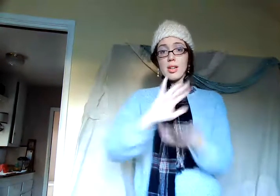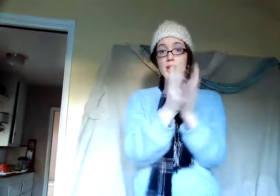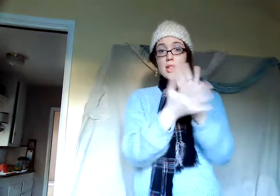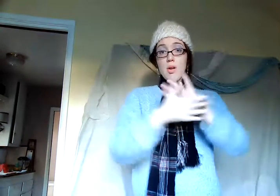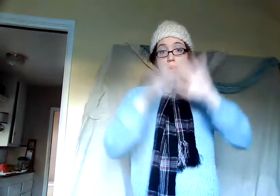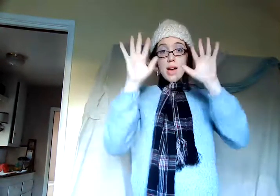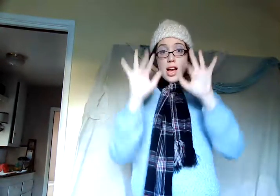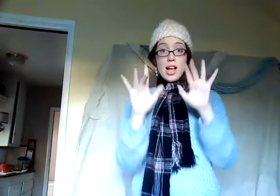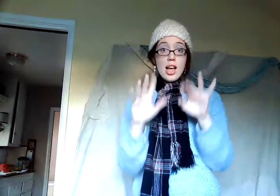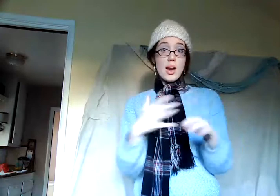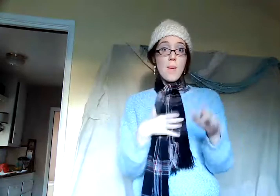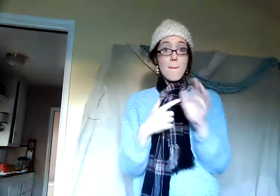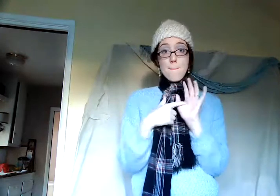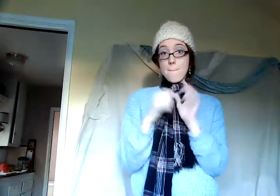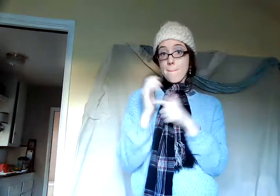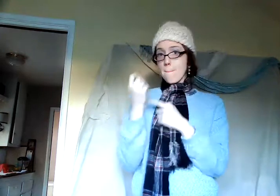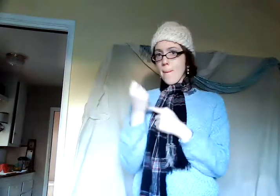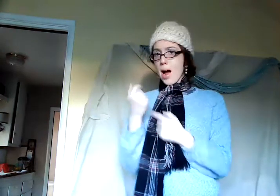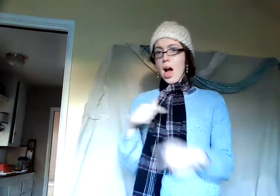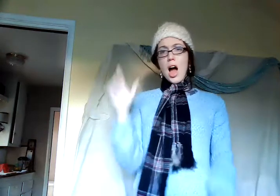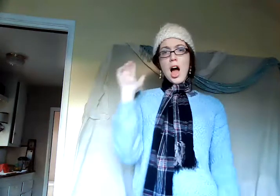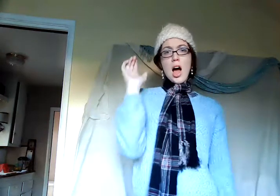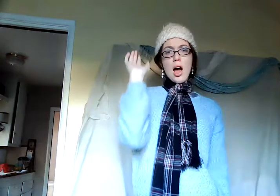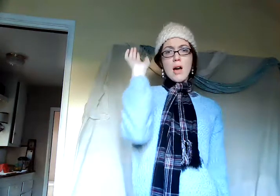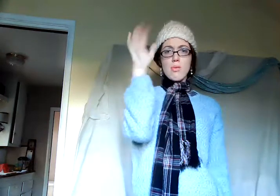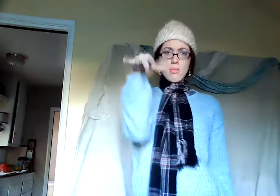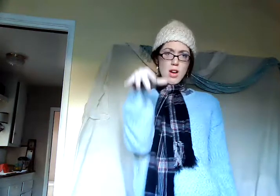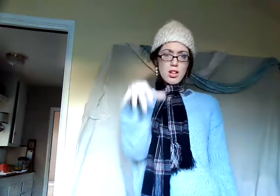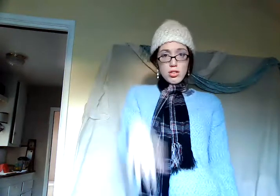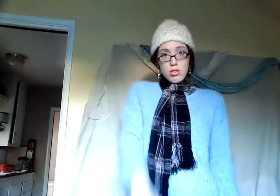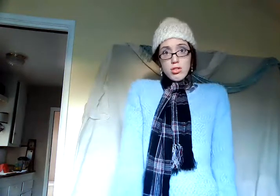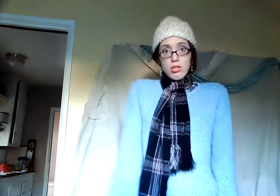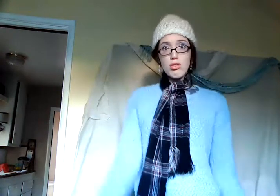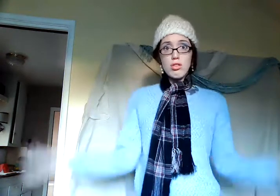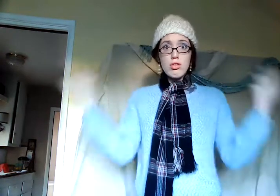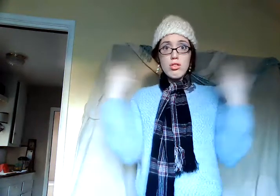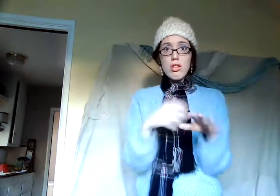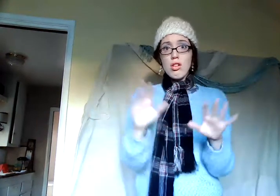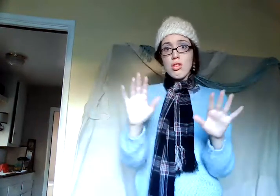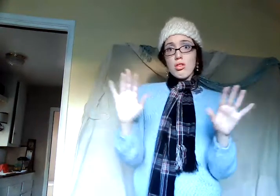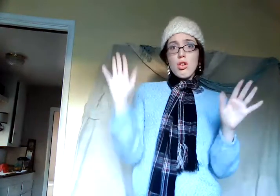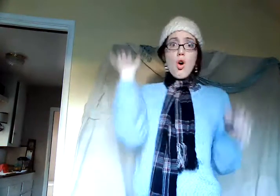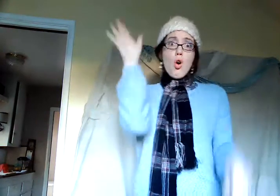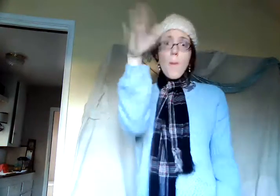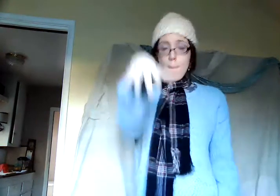to snow in my clutch too much too much